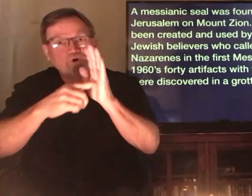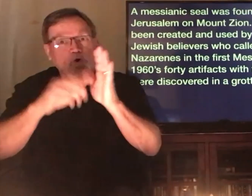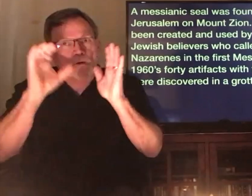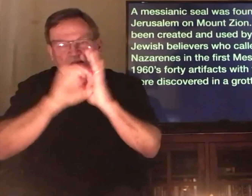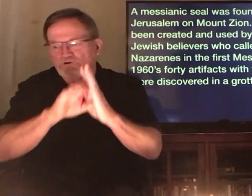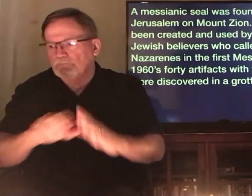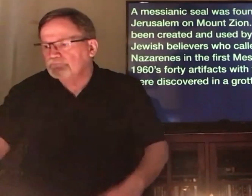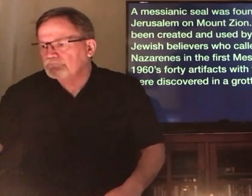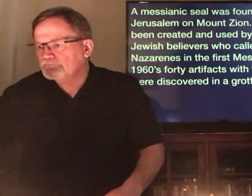that?